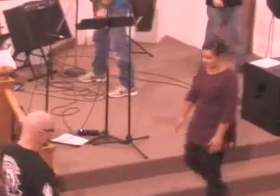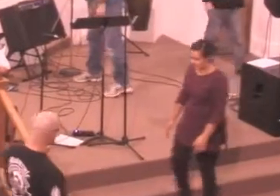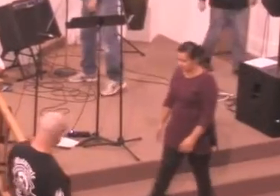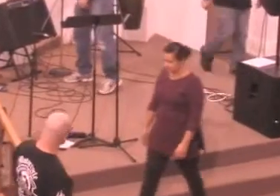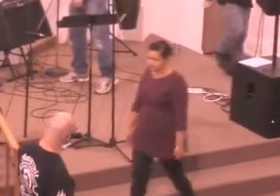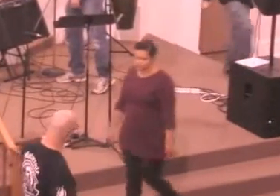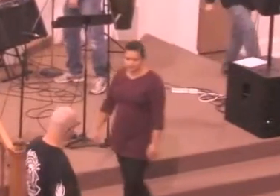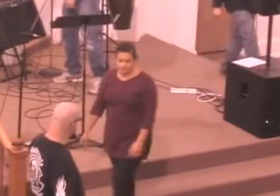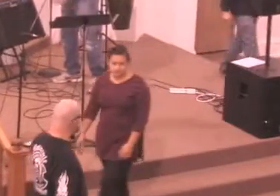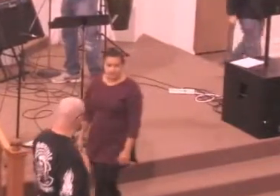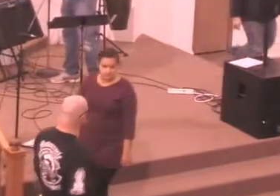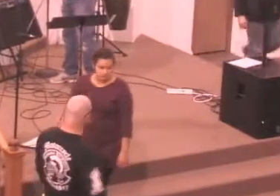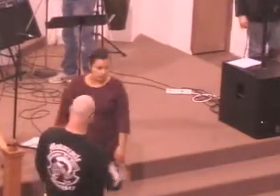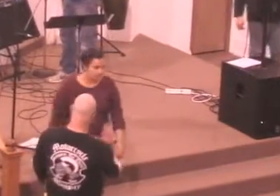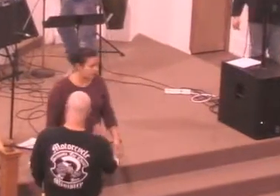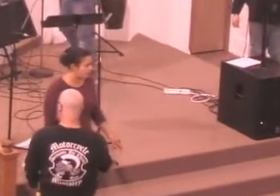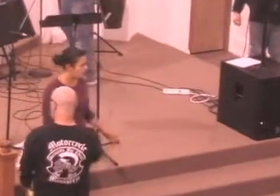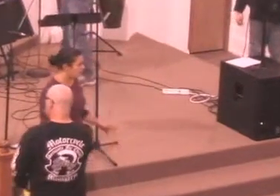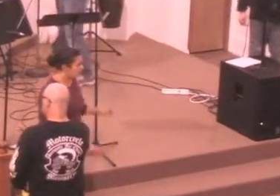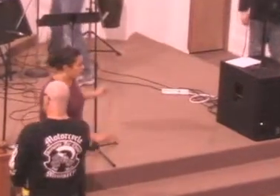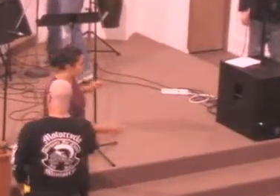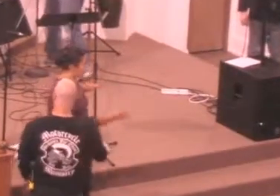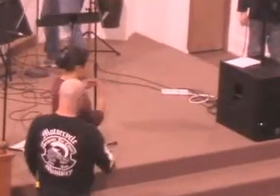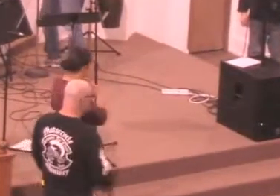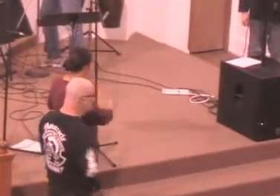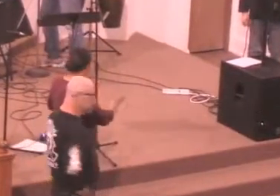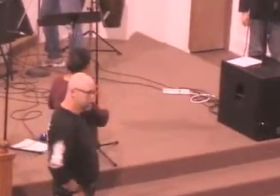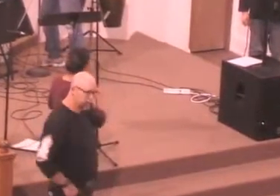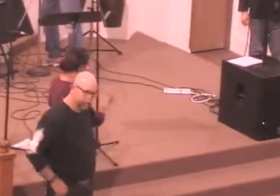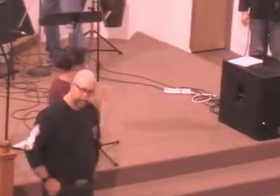Now take a quick glance up here. Besides Sonia,